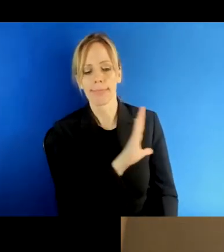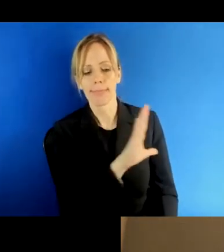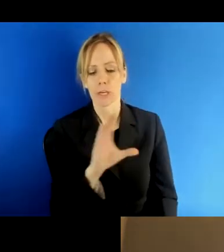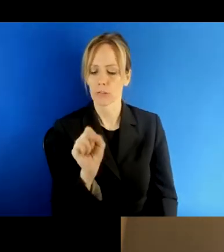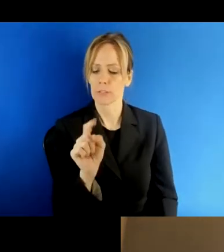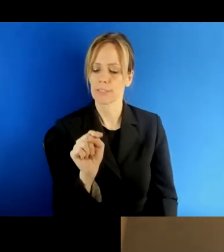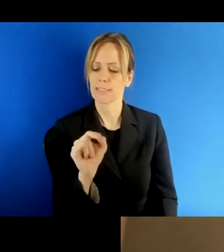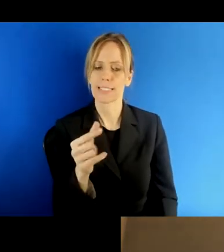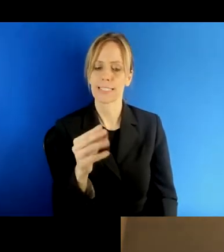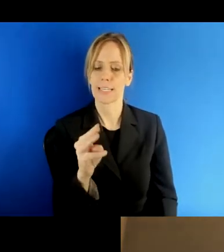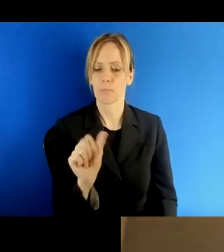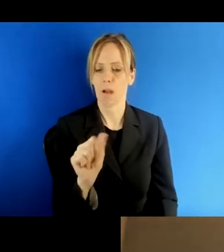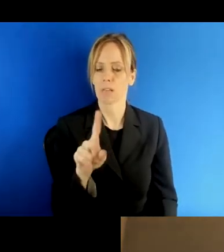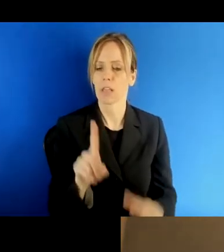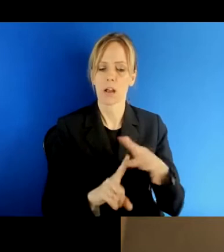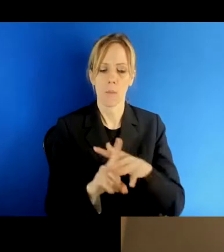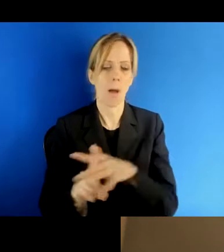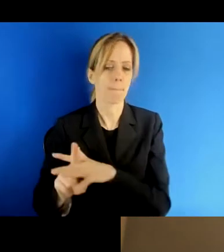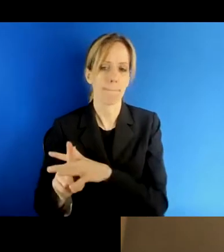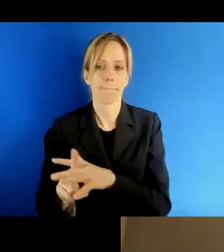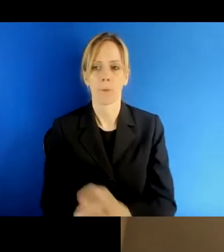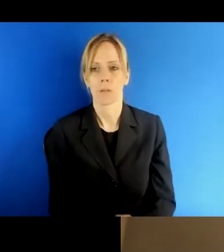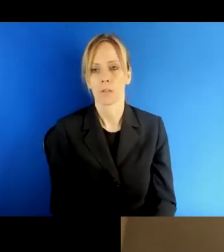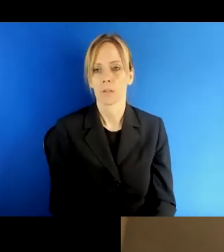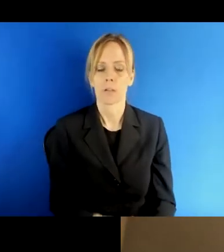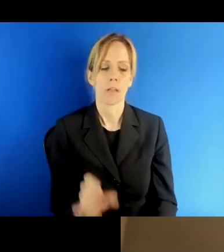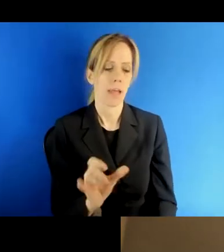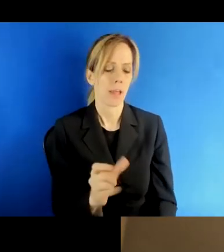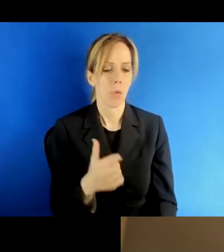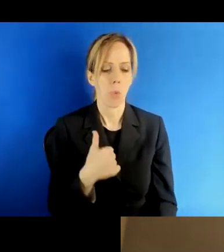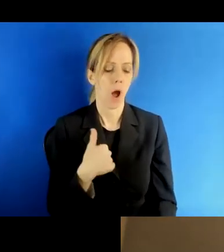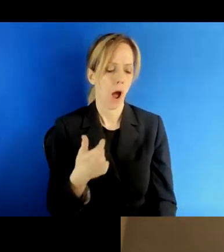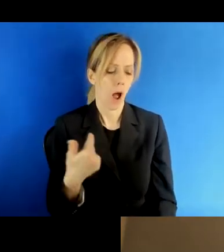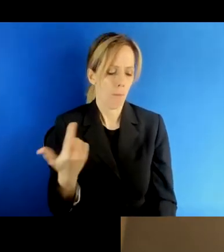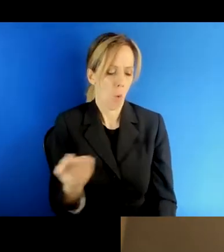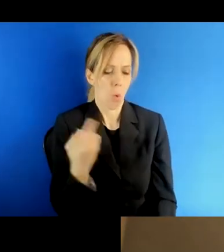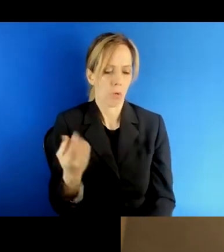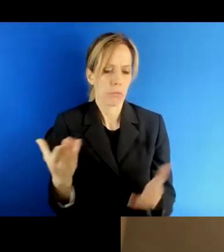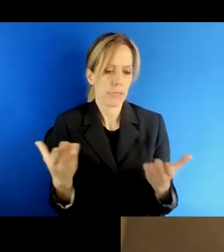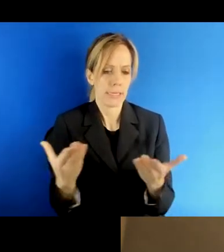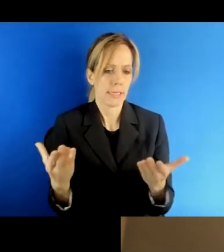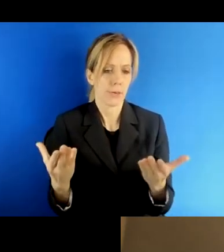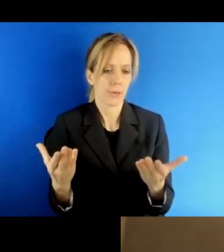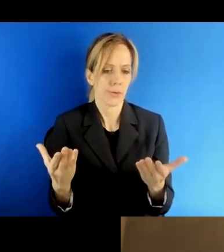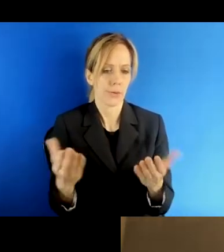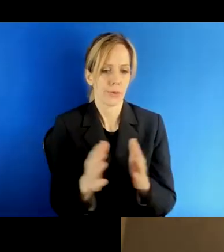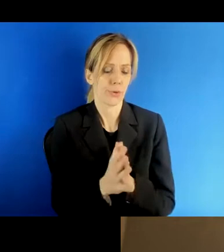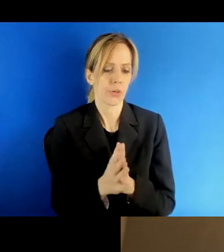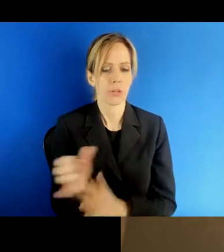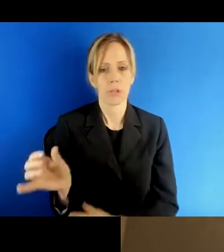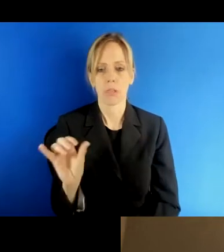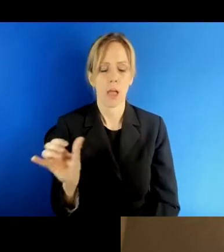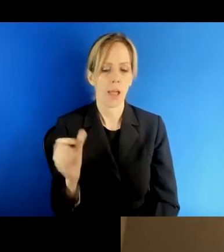like, oh, he only like got admitted